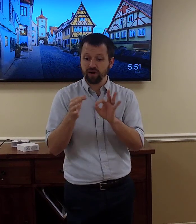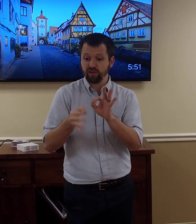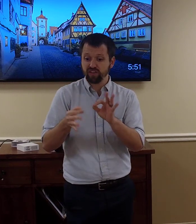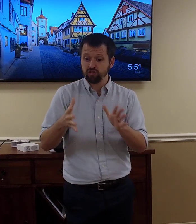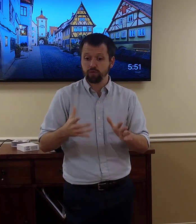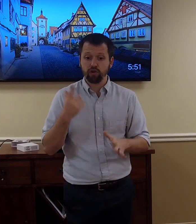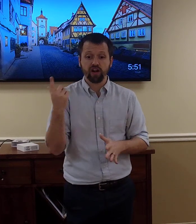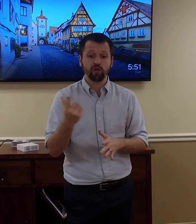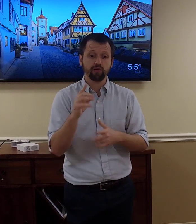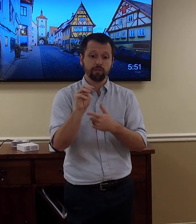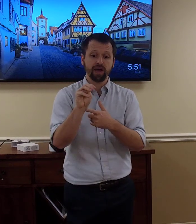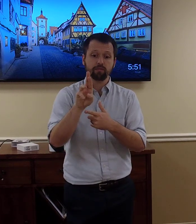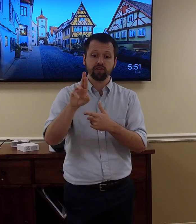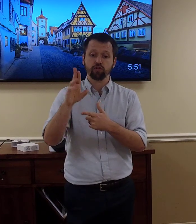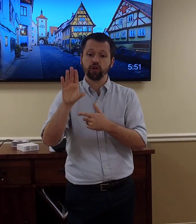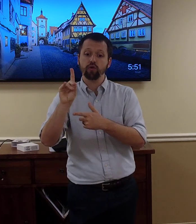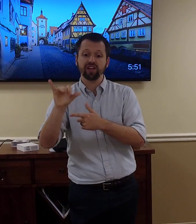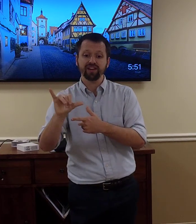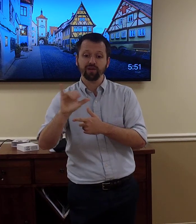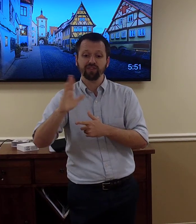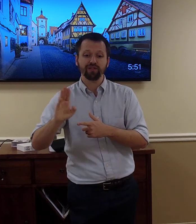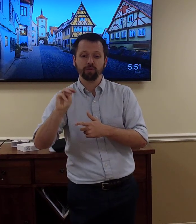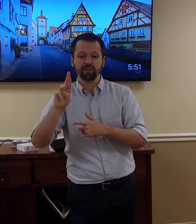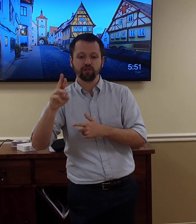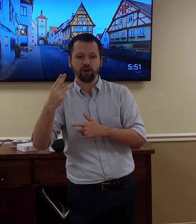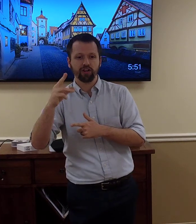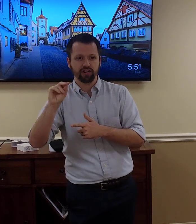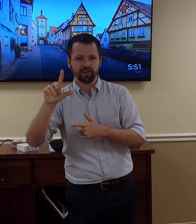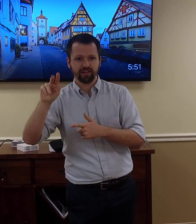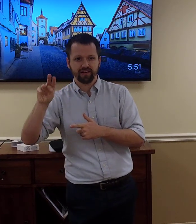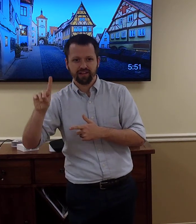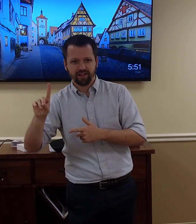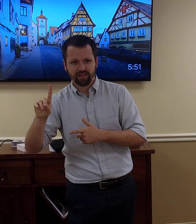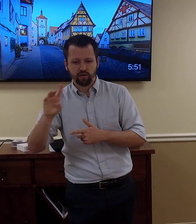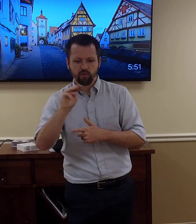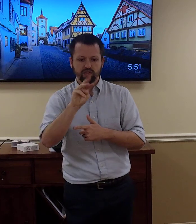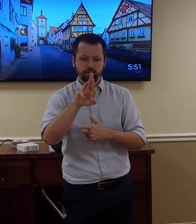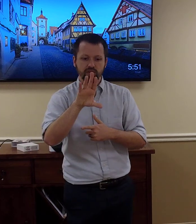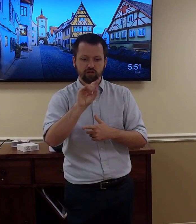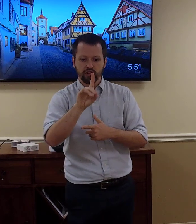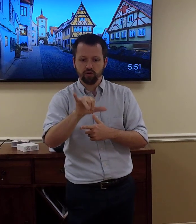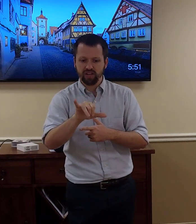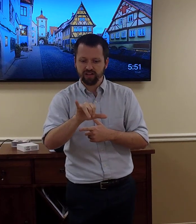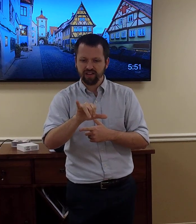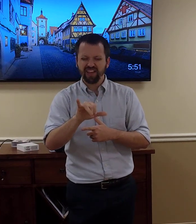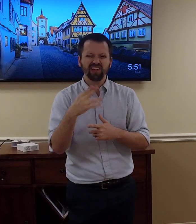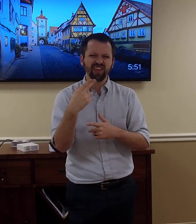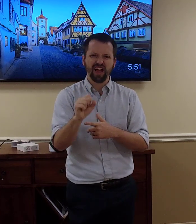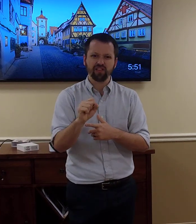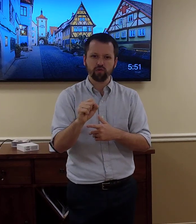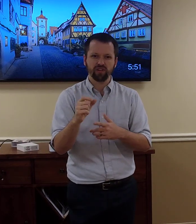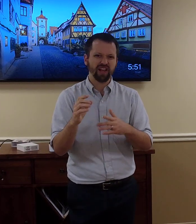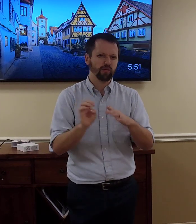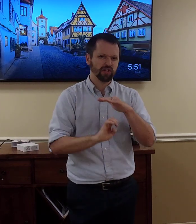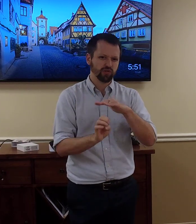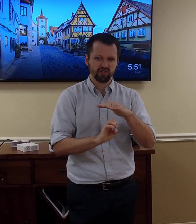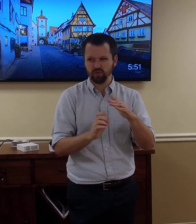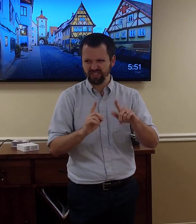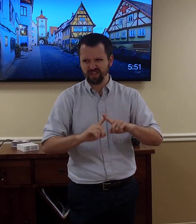was an interpreter, I always went by Mr. Cody. I was never Mr. Holland. It's always Mr. Cody. At least at high school. At elementary school, it's different